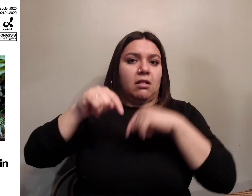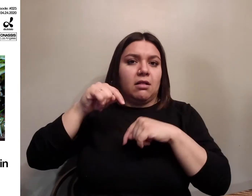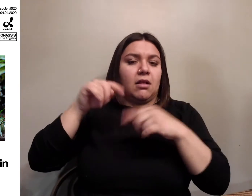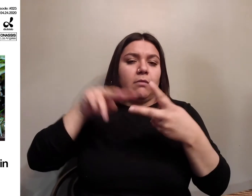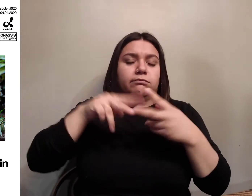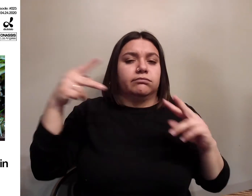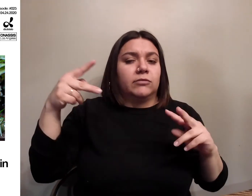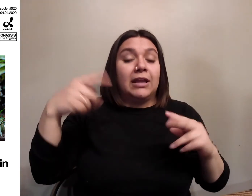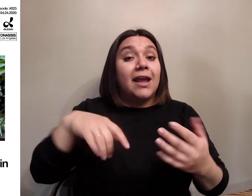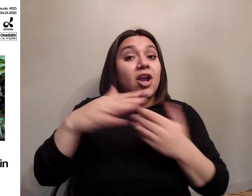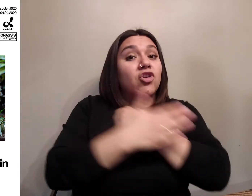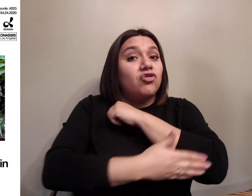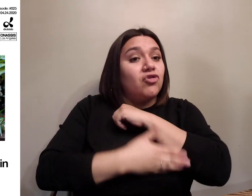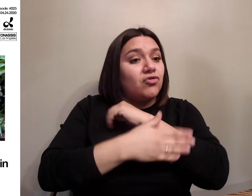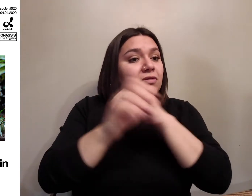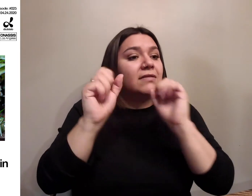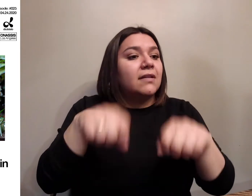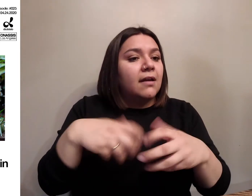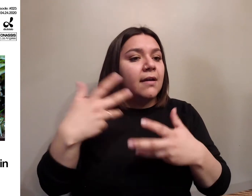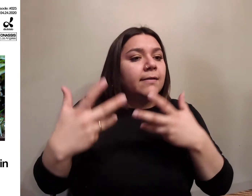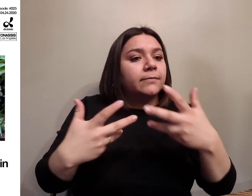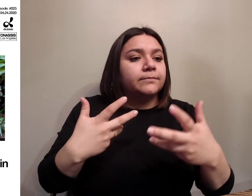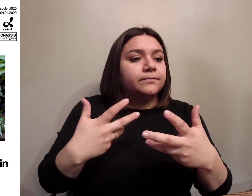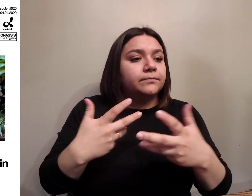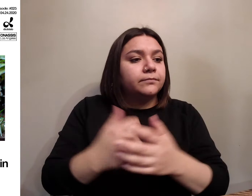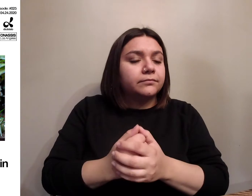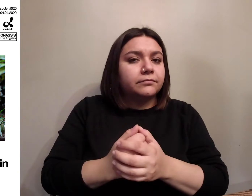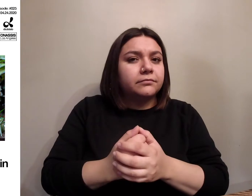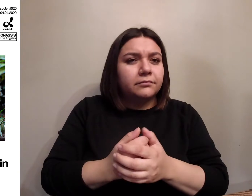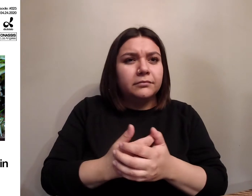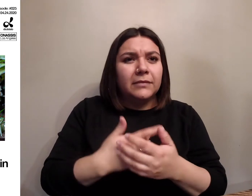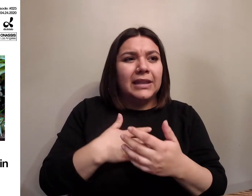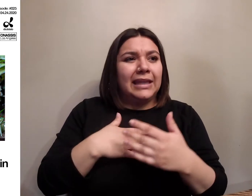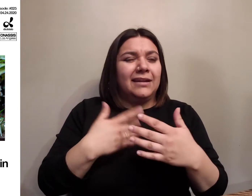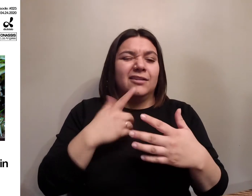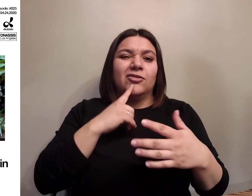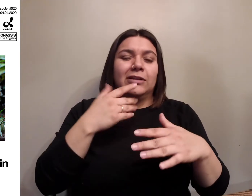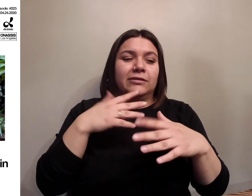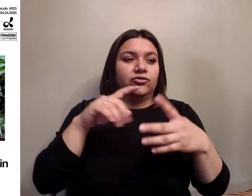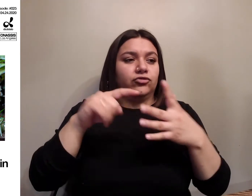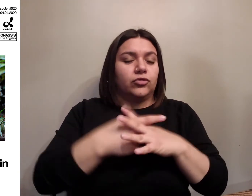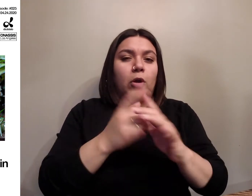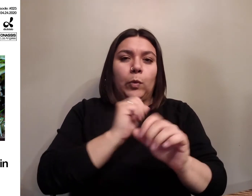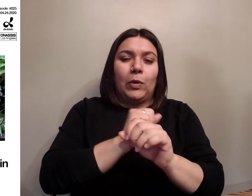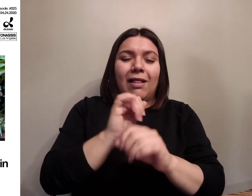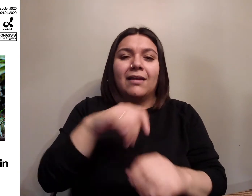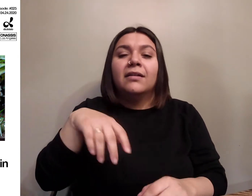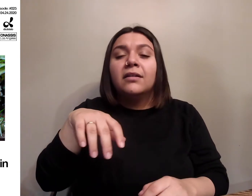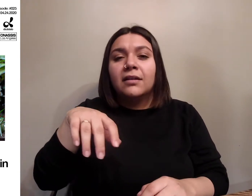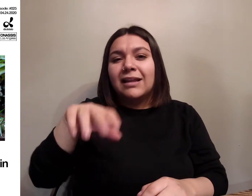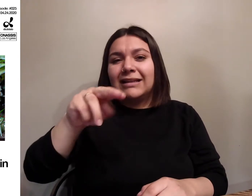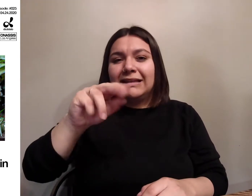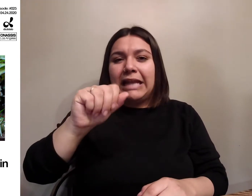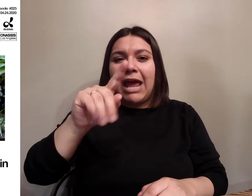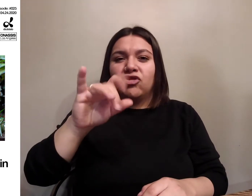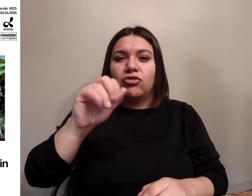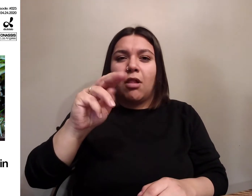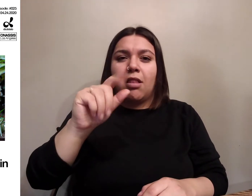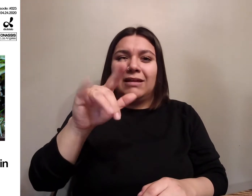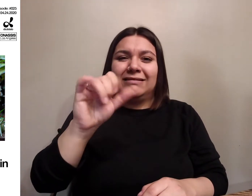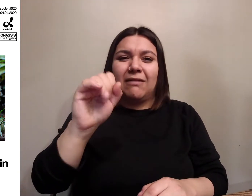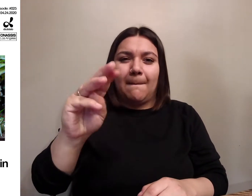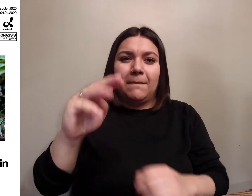than yesterday, and actually sometimes time can go backwards and countries can slide